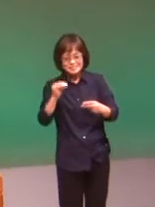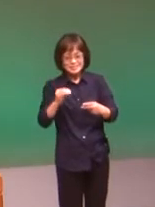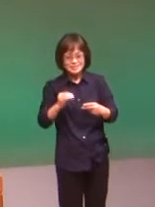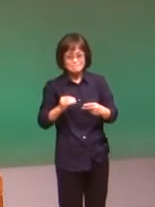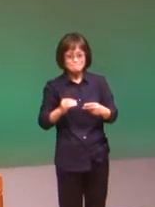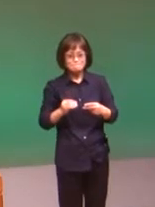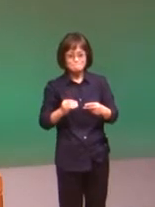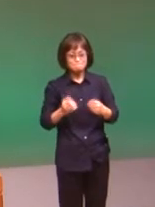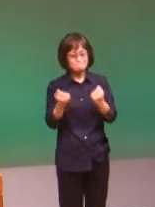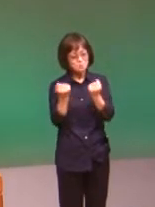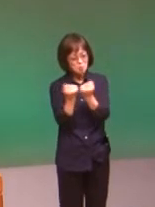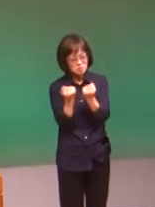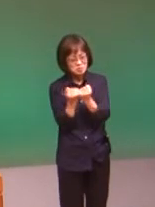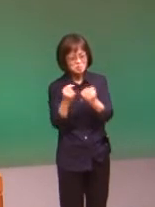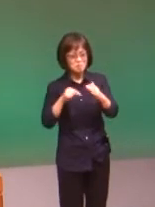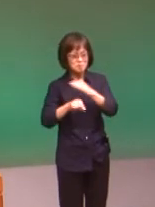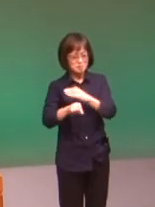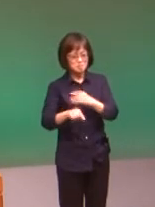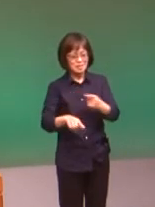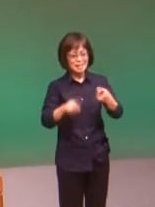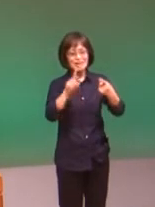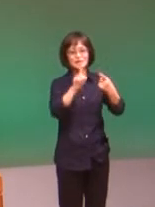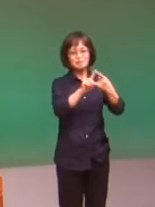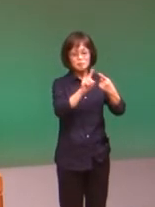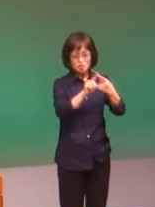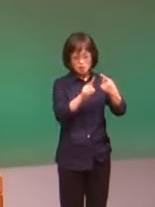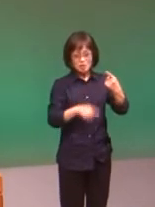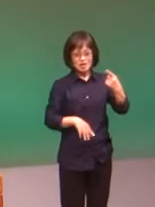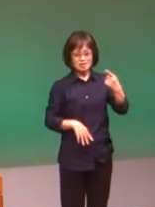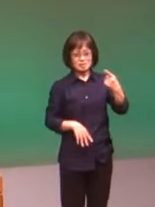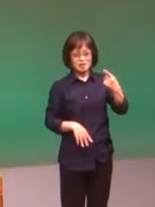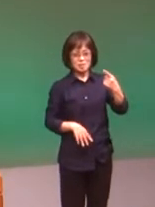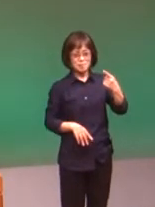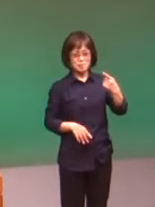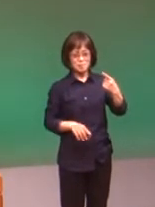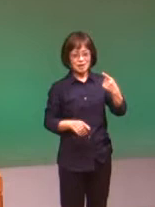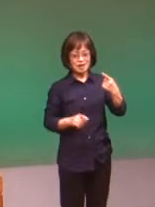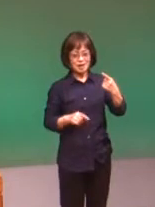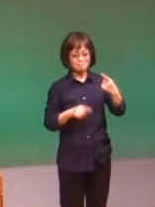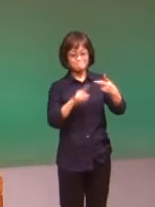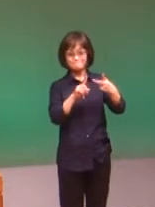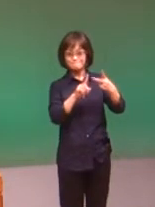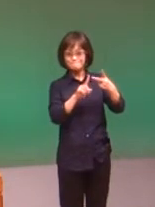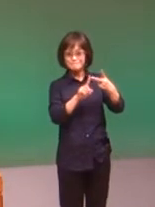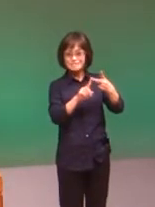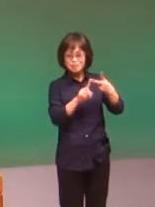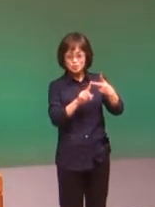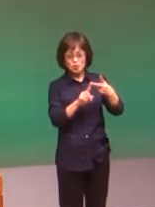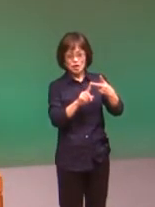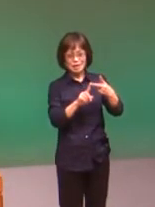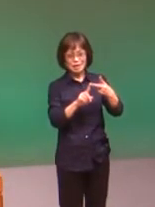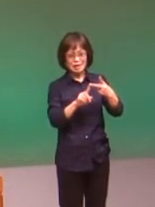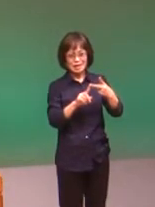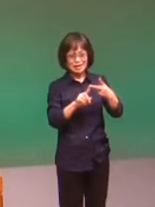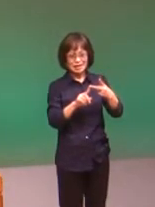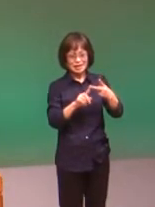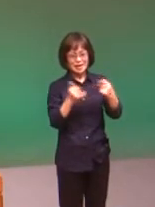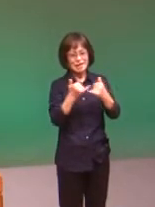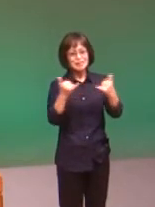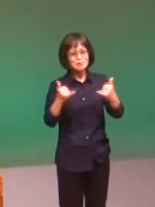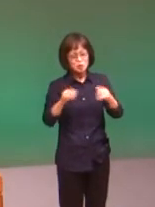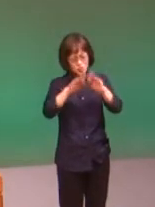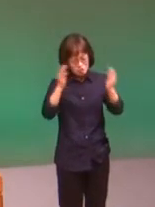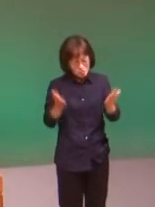tragedy, the arrogant belief that one's power is unassailable. Wisdom